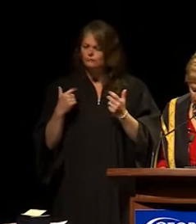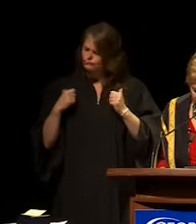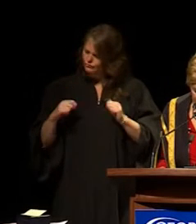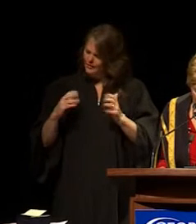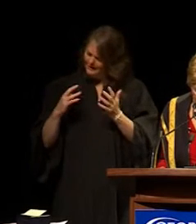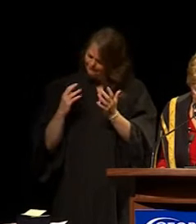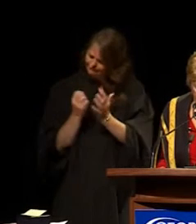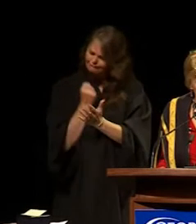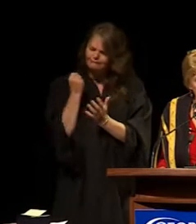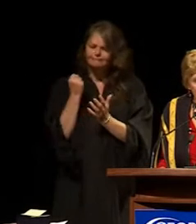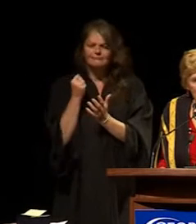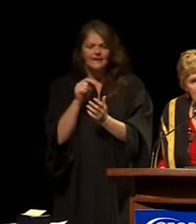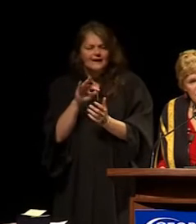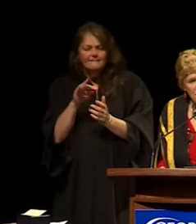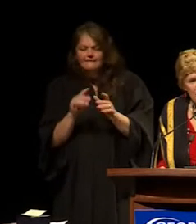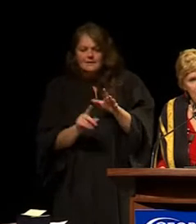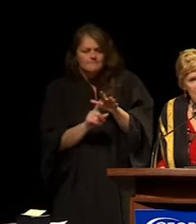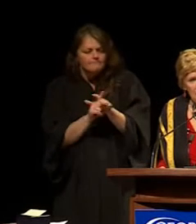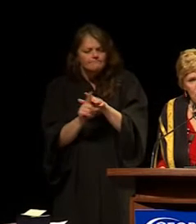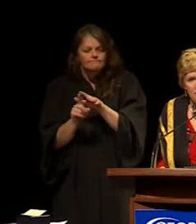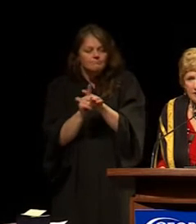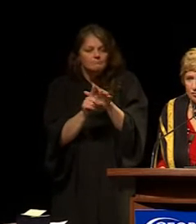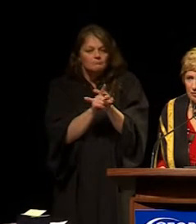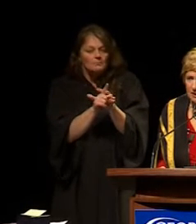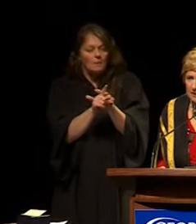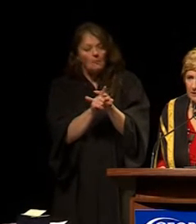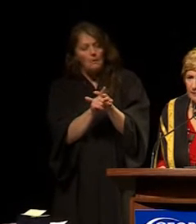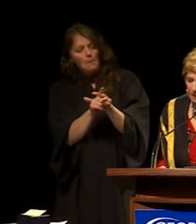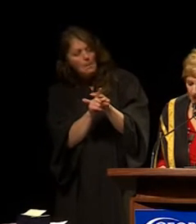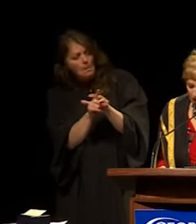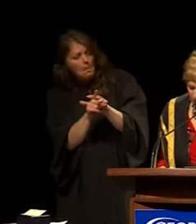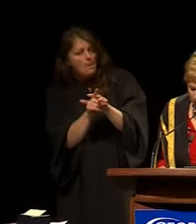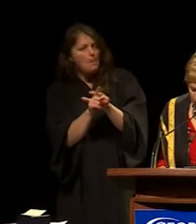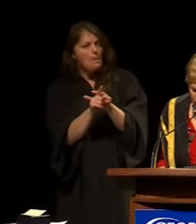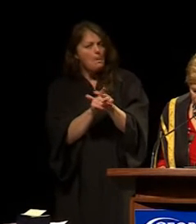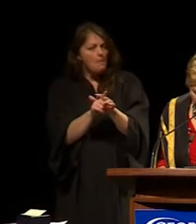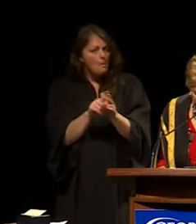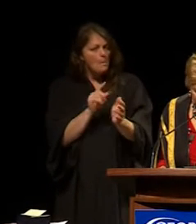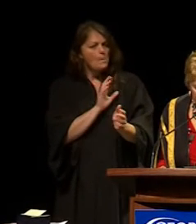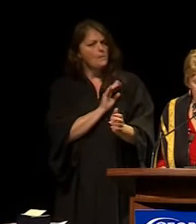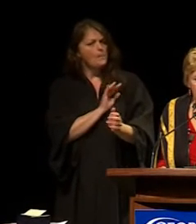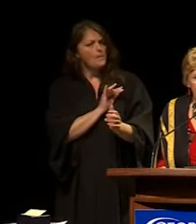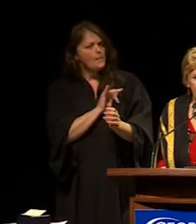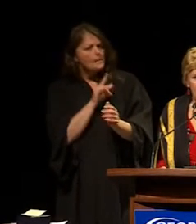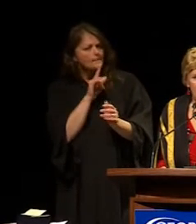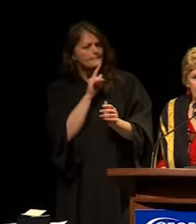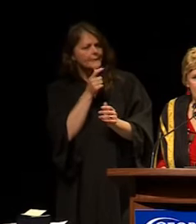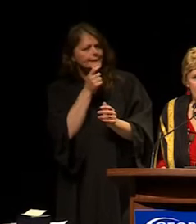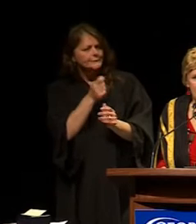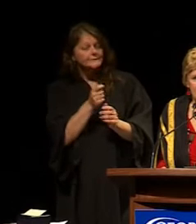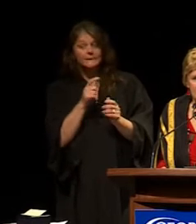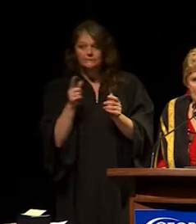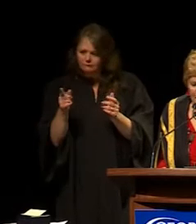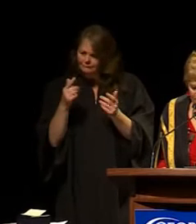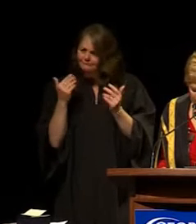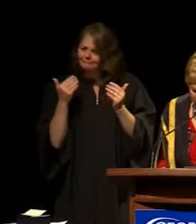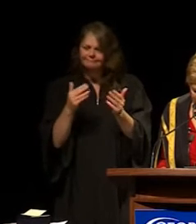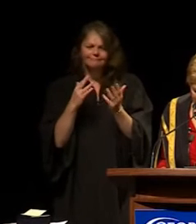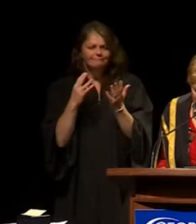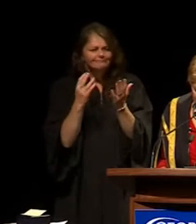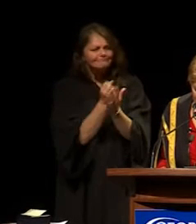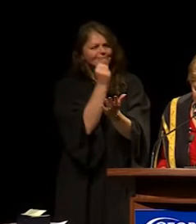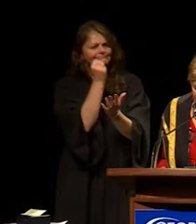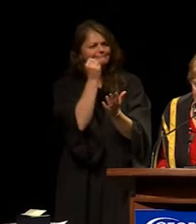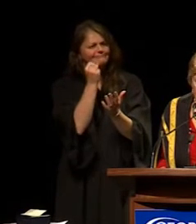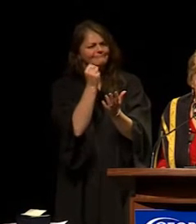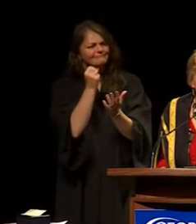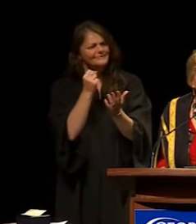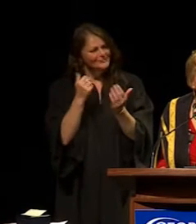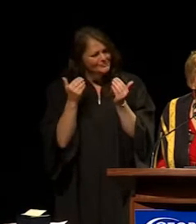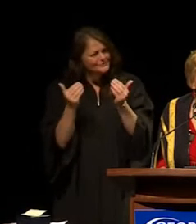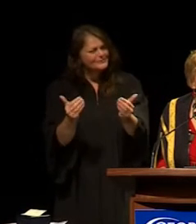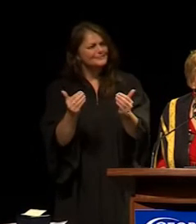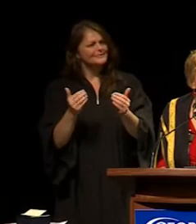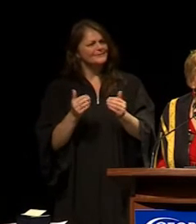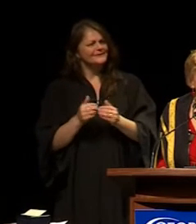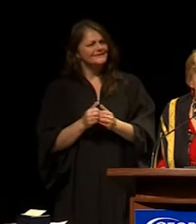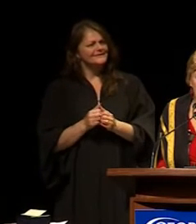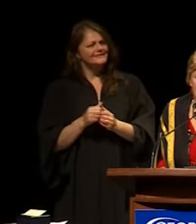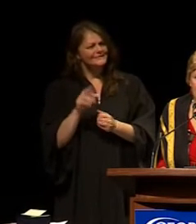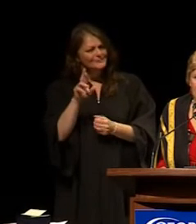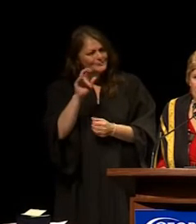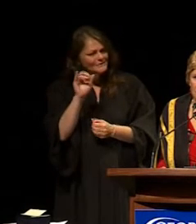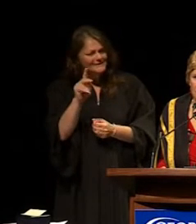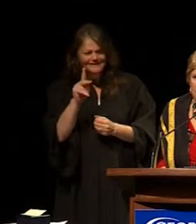opportunities. If something comes up that looks interesting, grab it. Take the lead. Take a